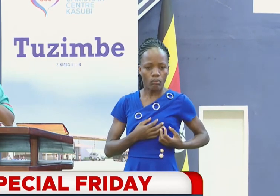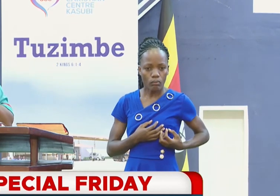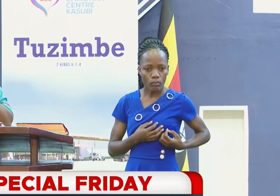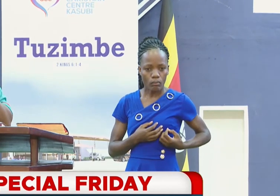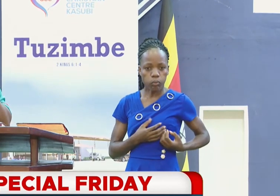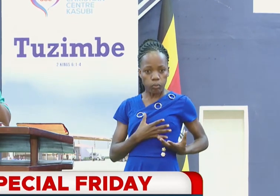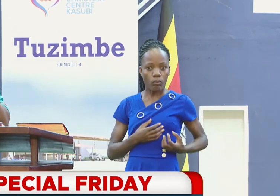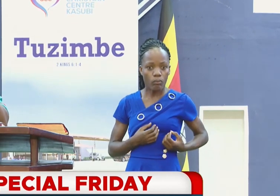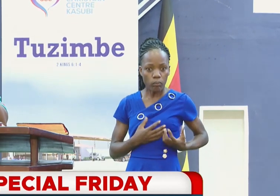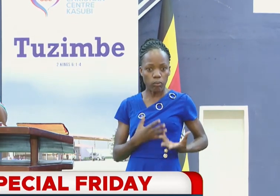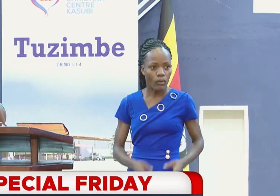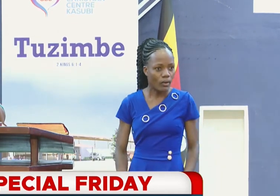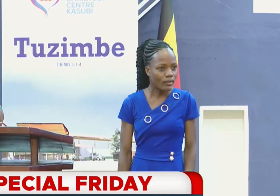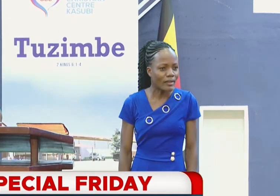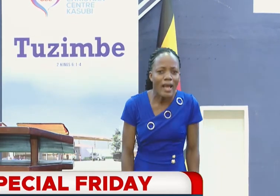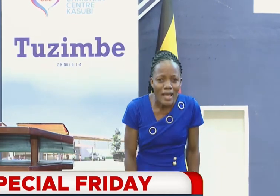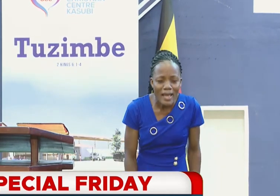your heart